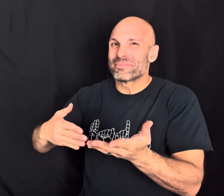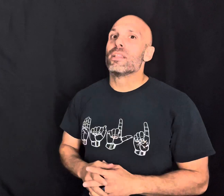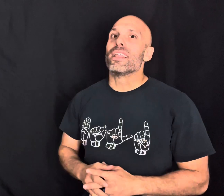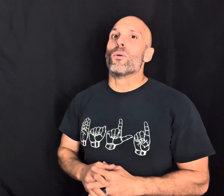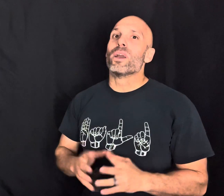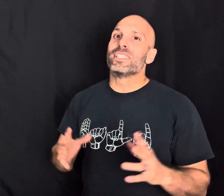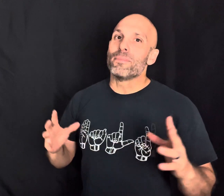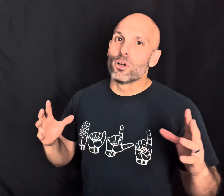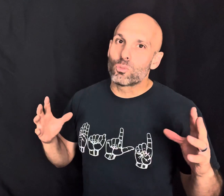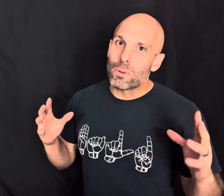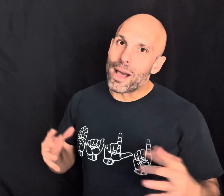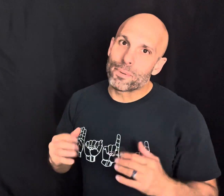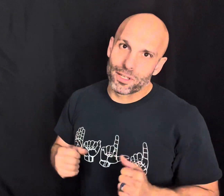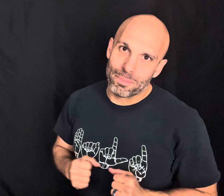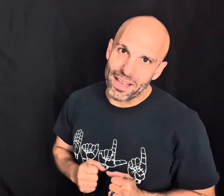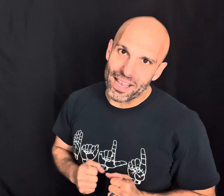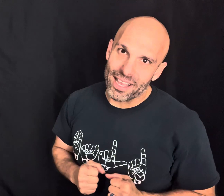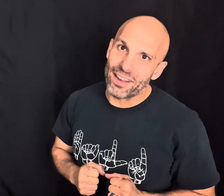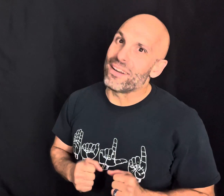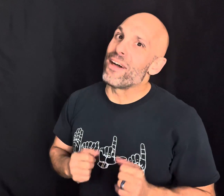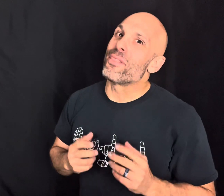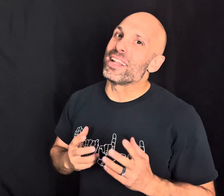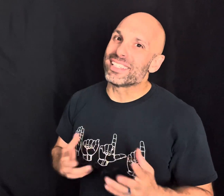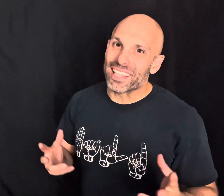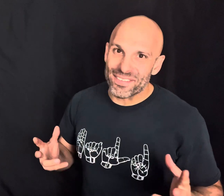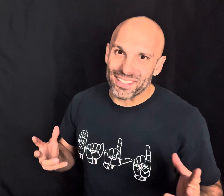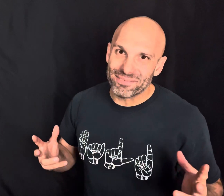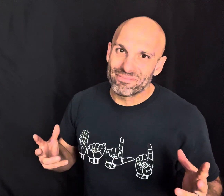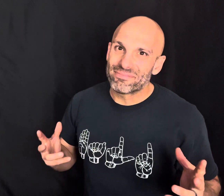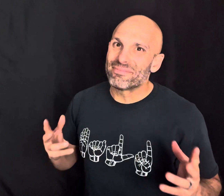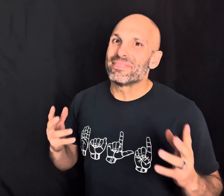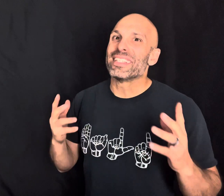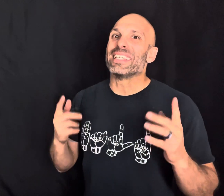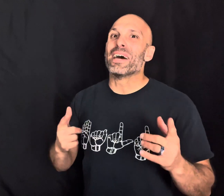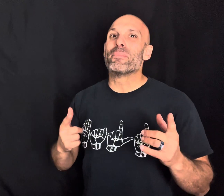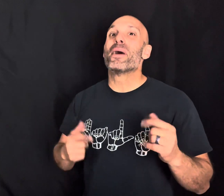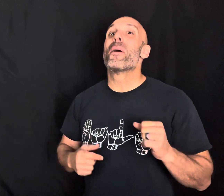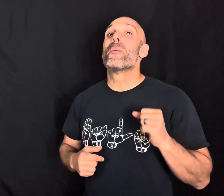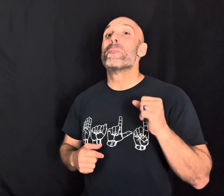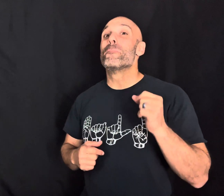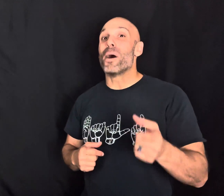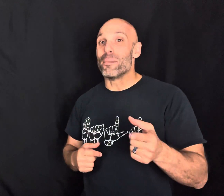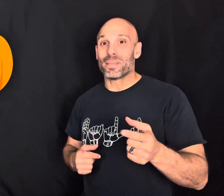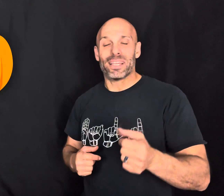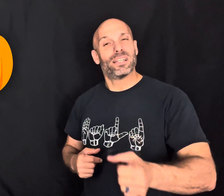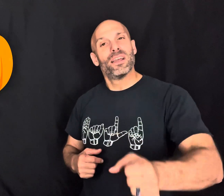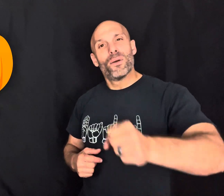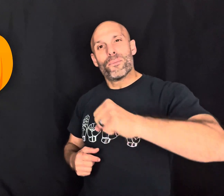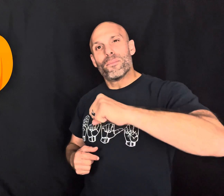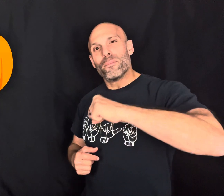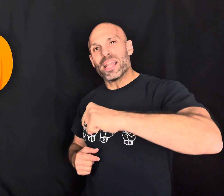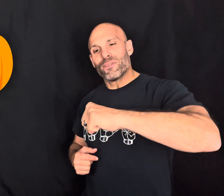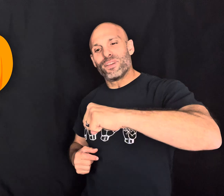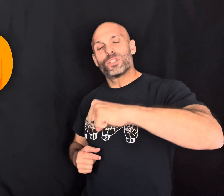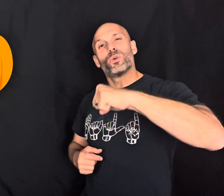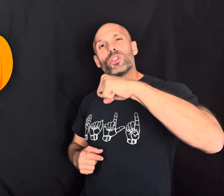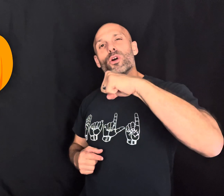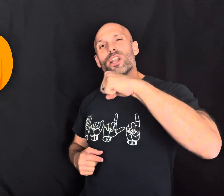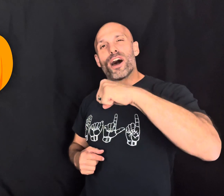Now, what is the most popular pie around Thanksgiving? Yup, pumpkin. Make a fist with your